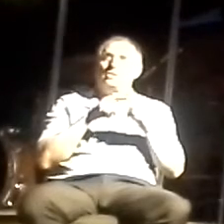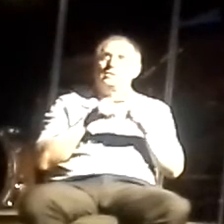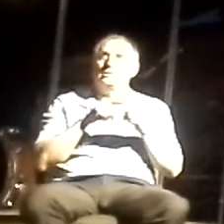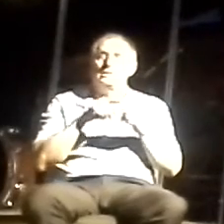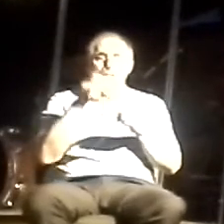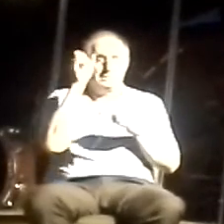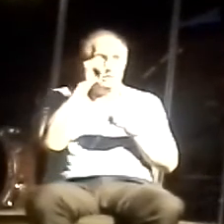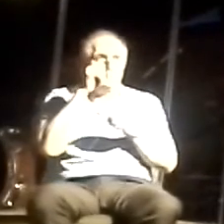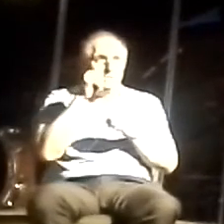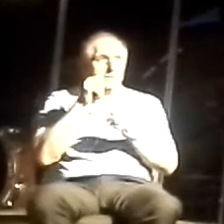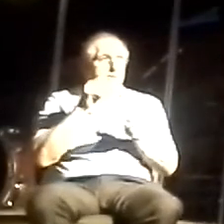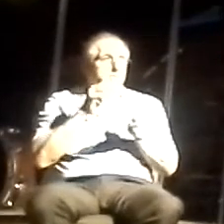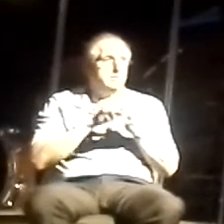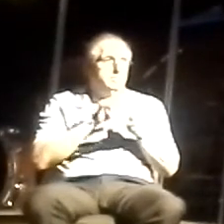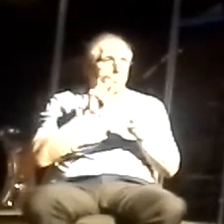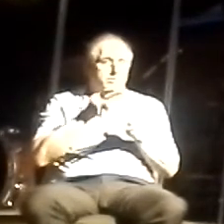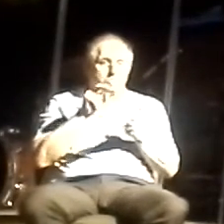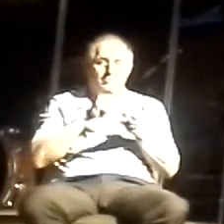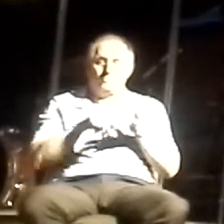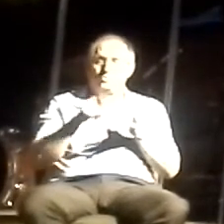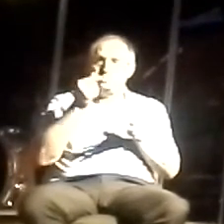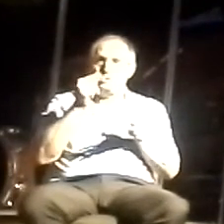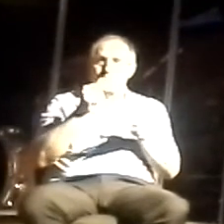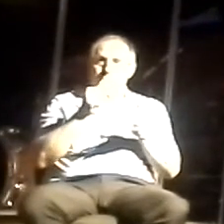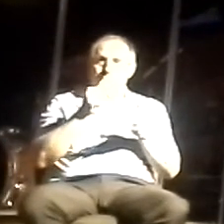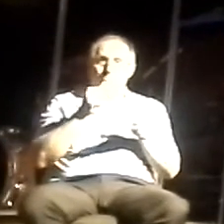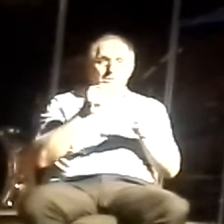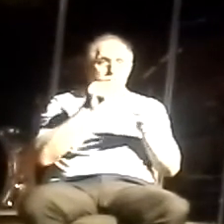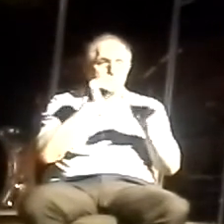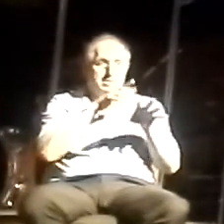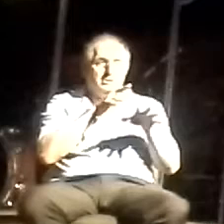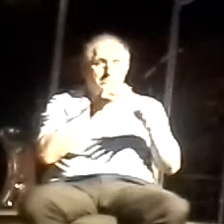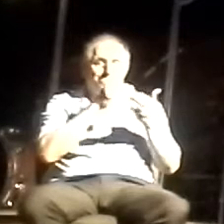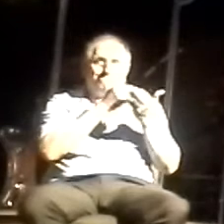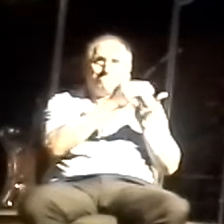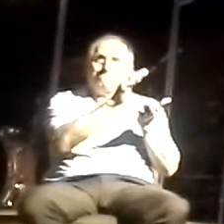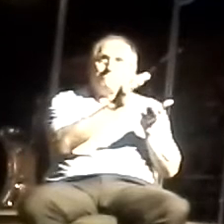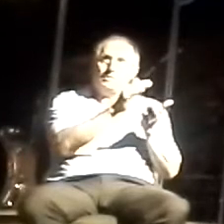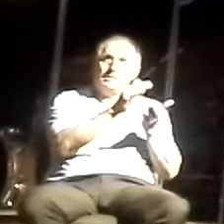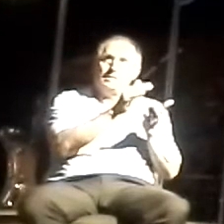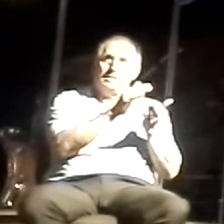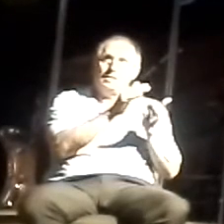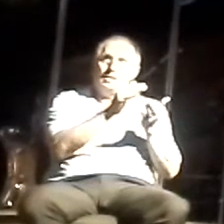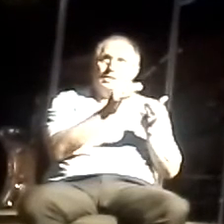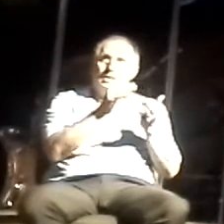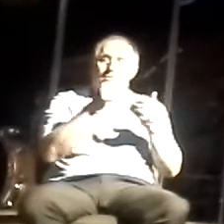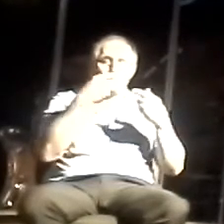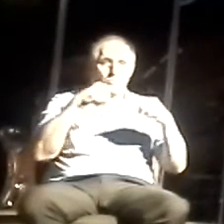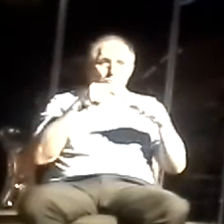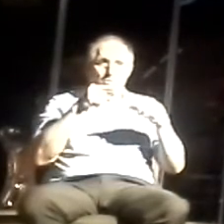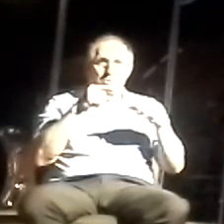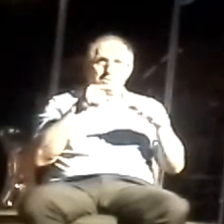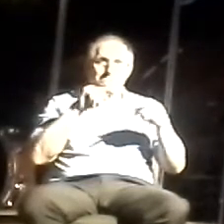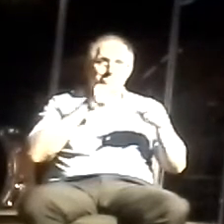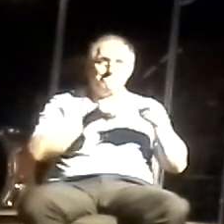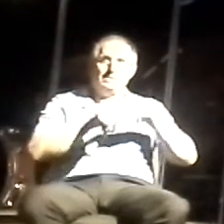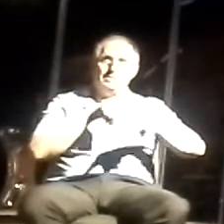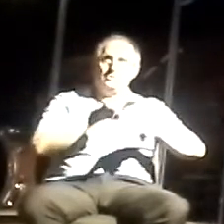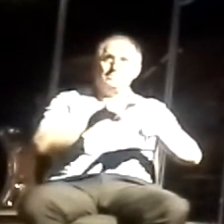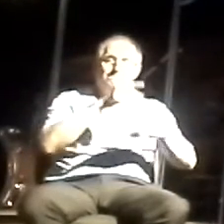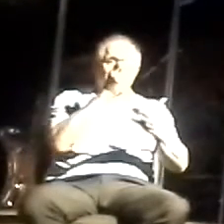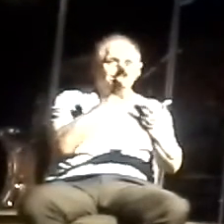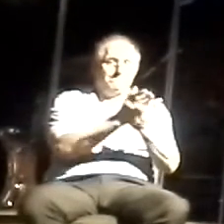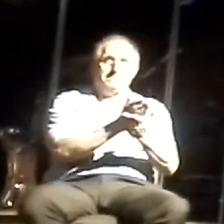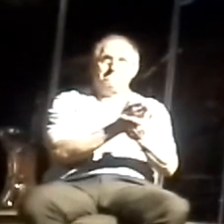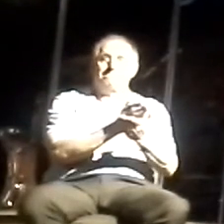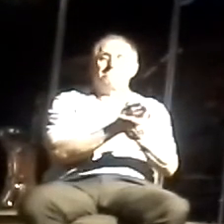This is what Solomon says in Proverbs 22:10. Drive out the mocker, and out go strife, quarrels, and insults